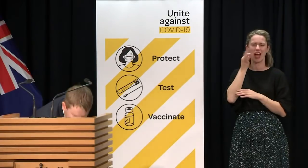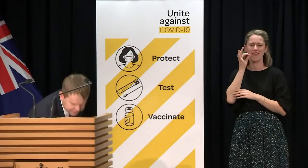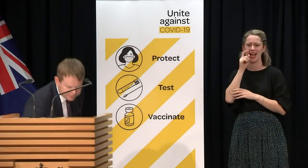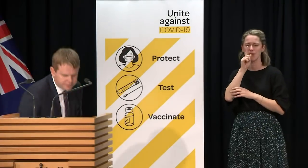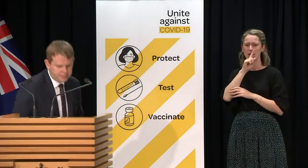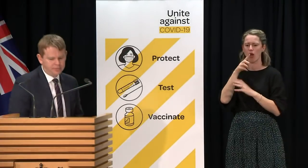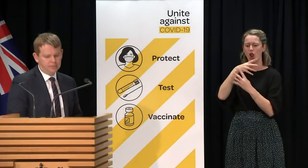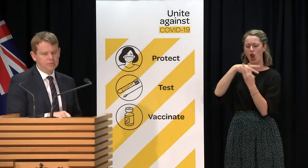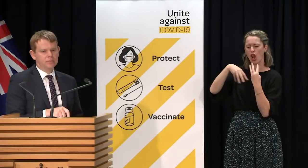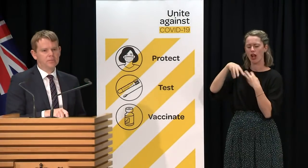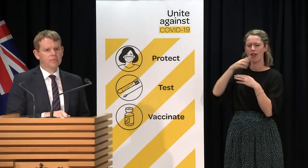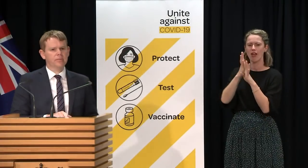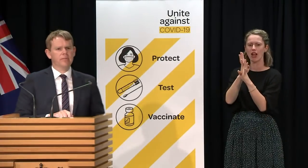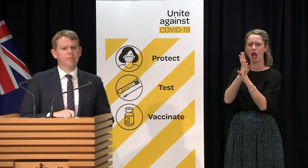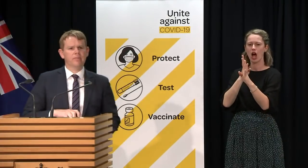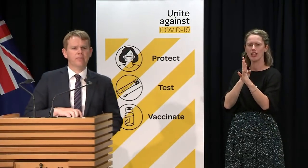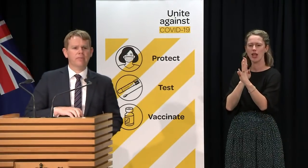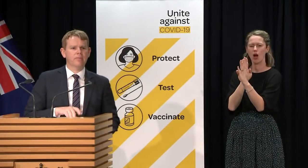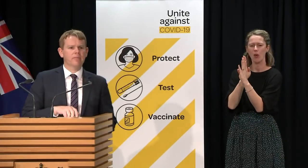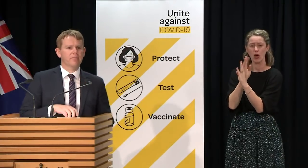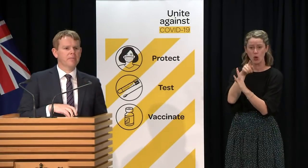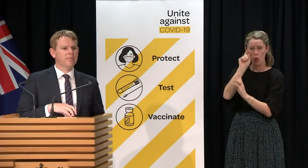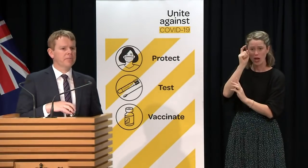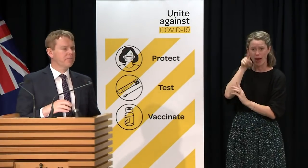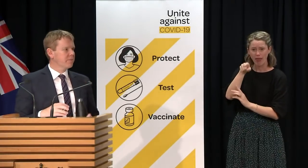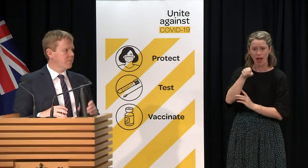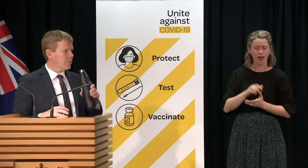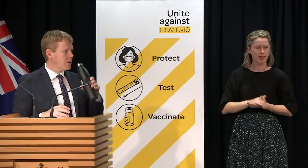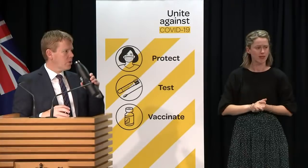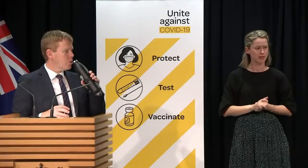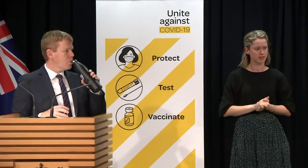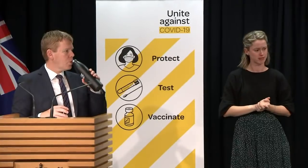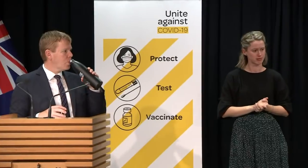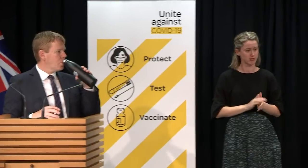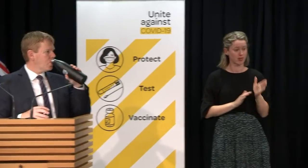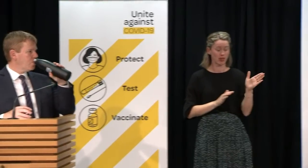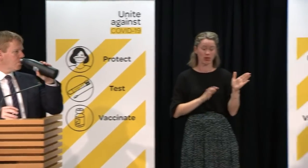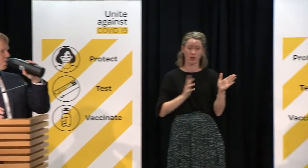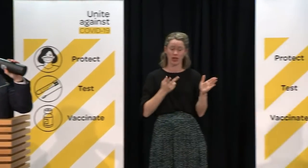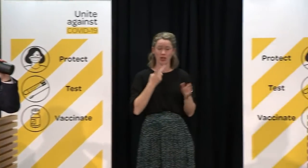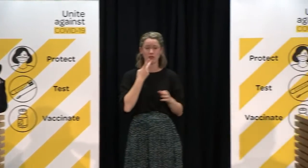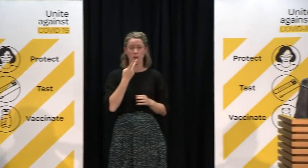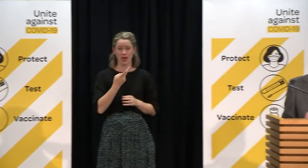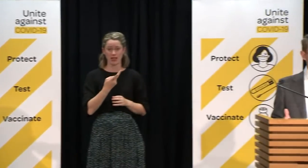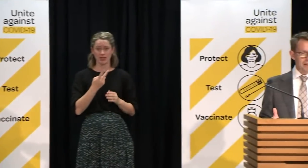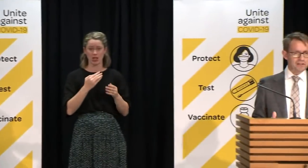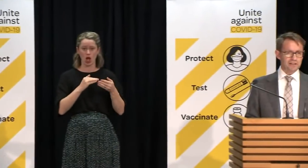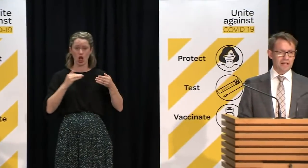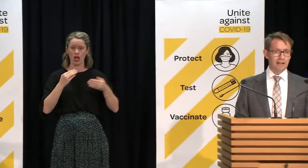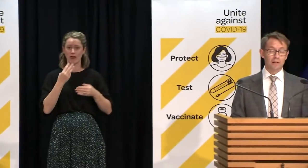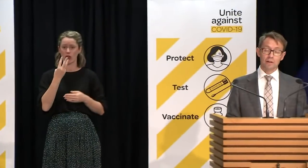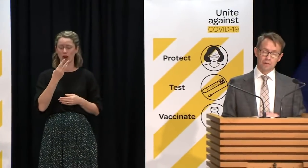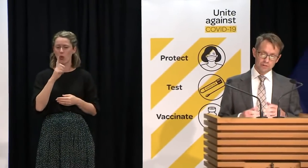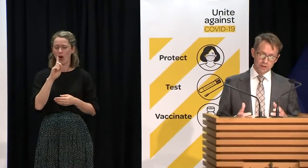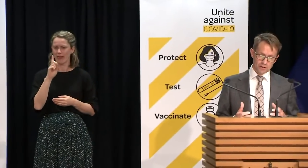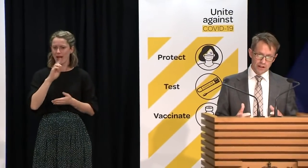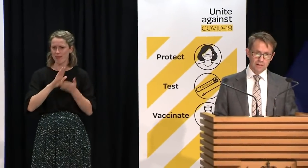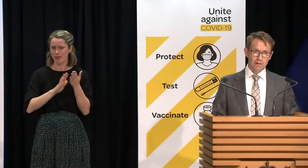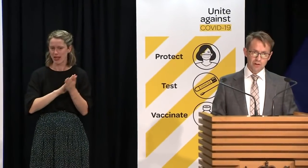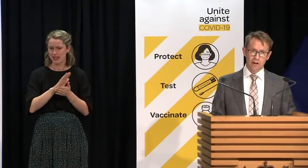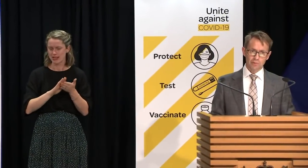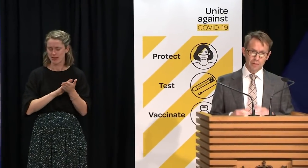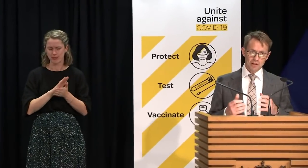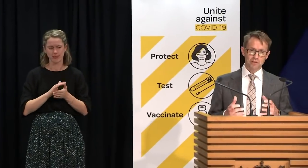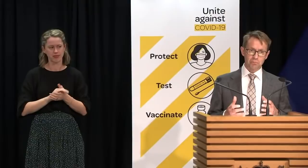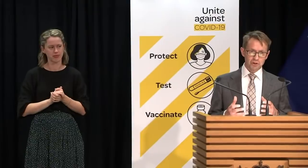cafes in the lines there. How concerning is that? Well, I just reiterate what alert level 3 means, and so